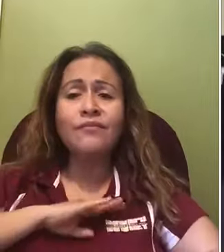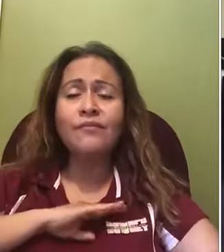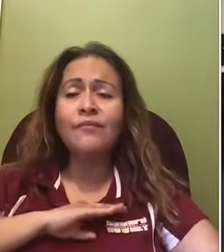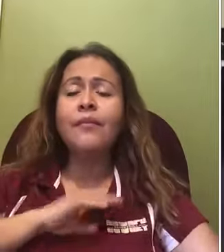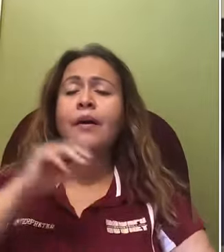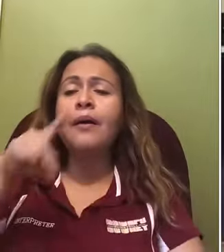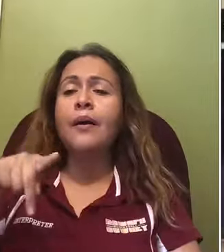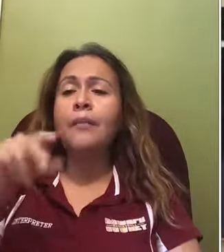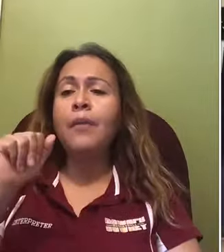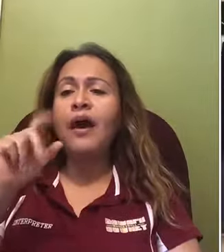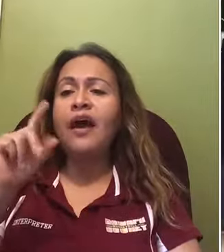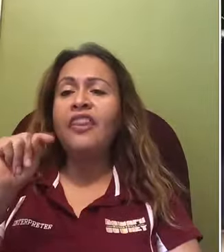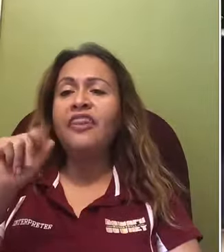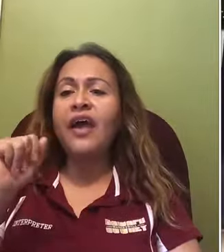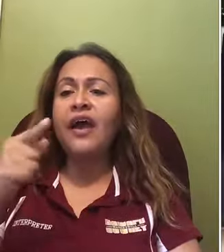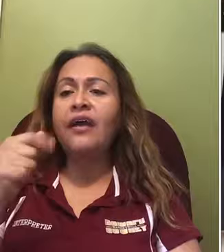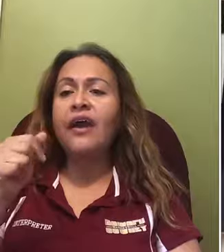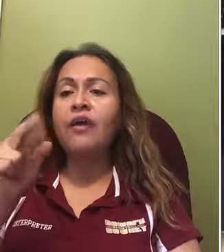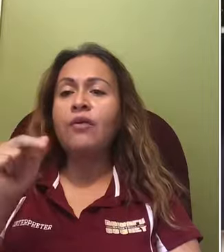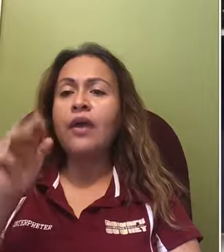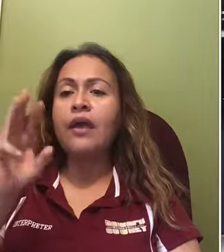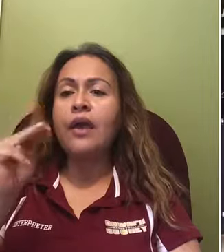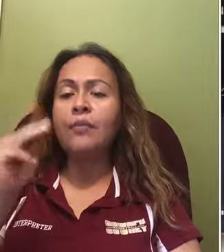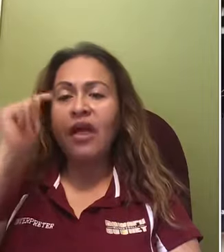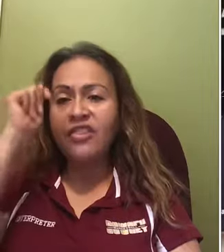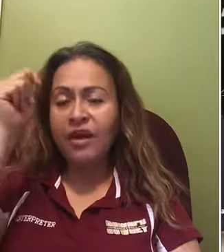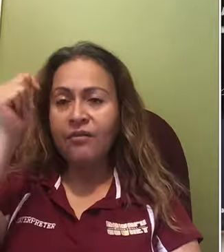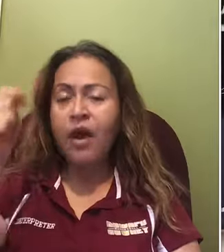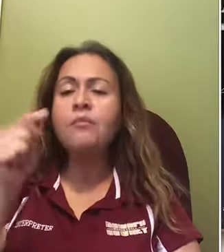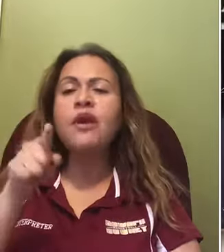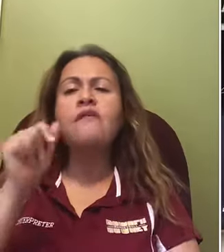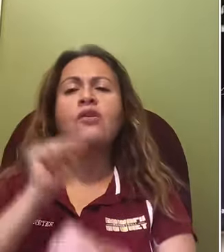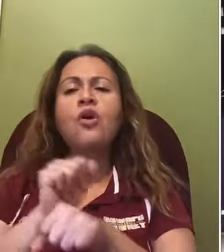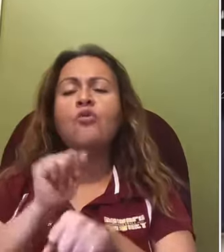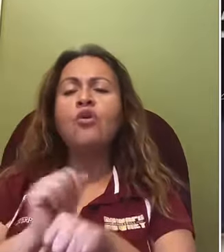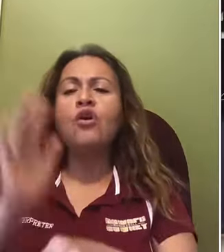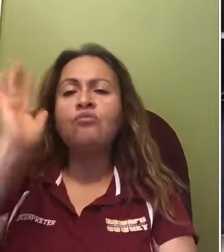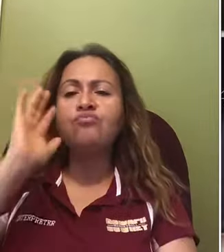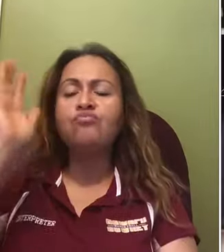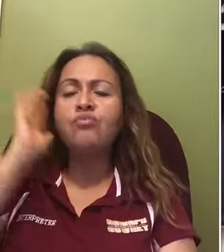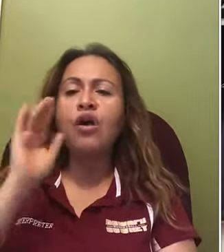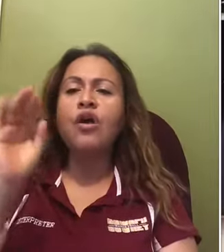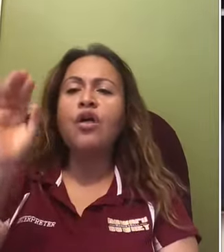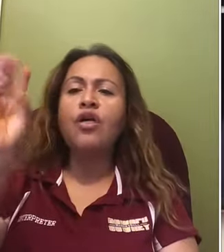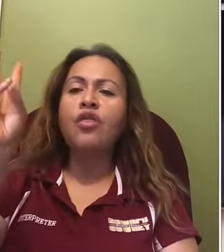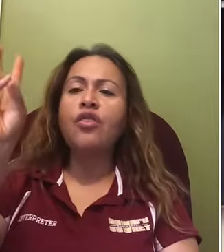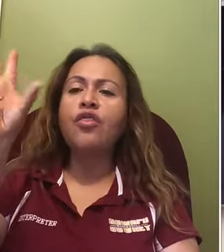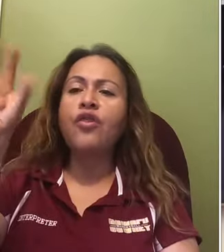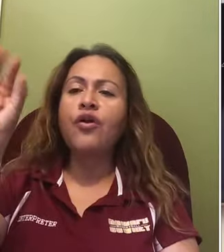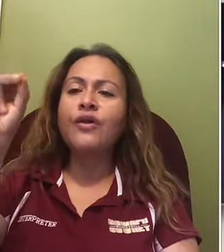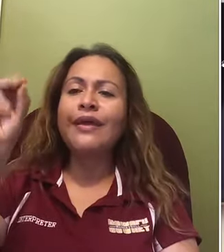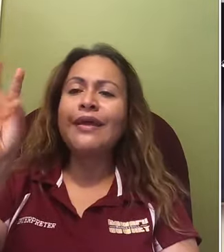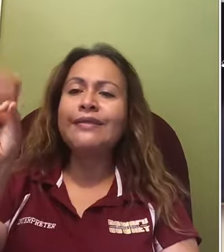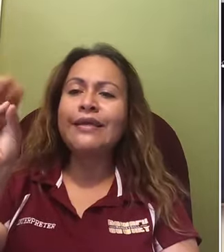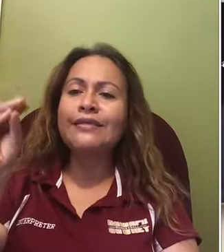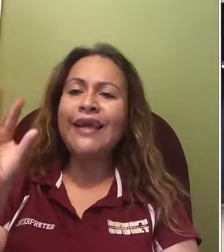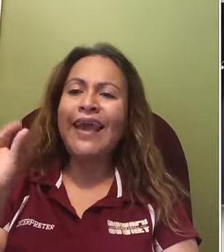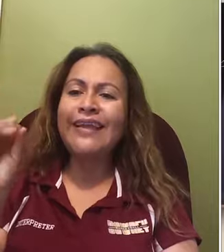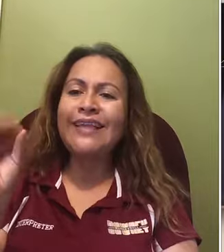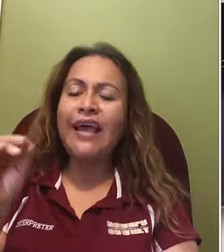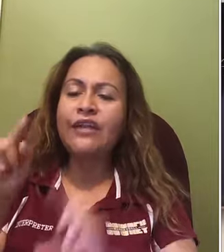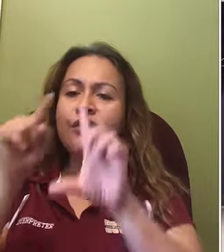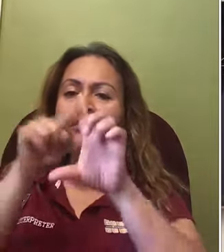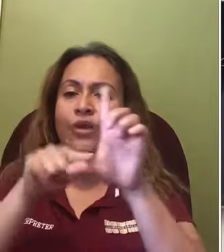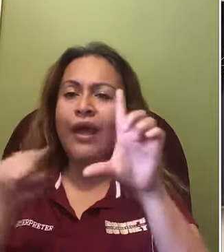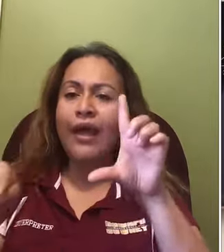theorem. And if you remember some of your work from 30, 60, 90 triangles that you might have learned in geometry, you might recognize that this